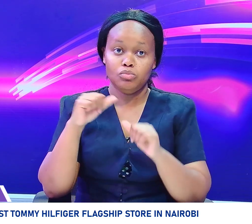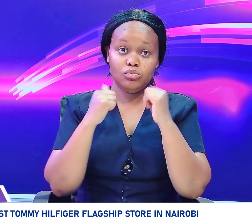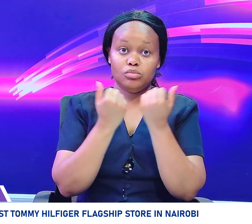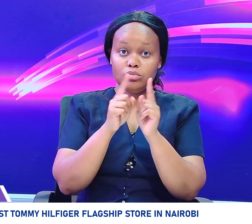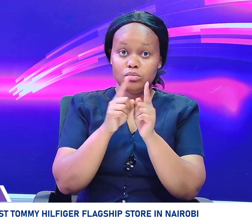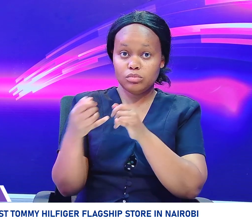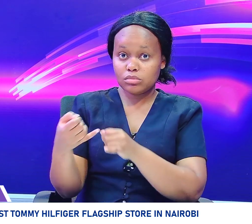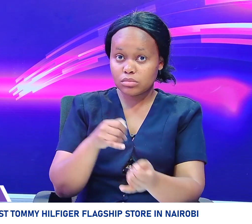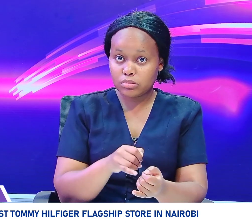global identity.